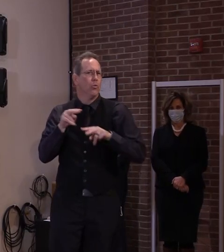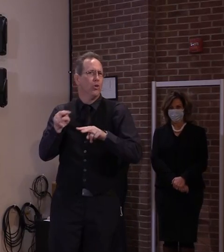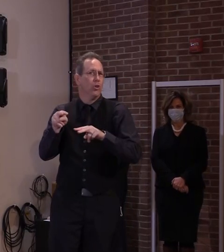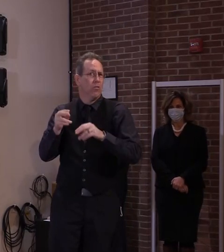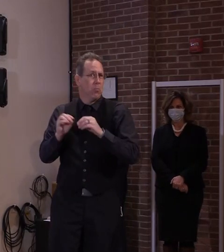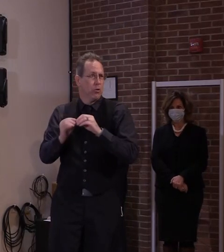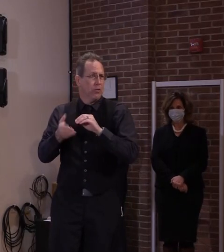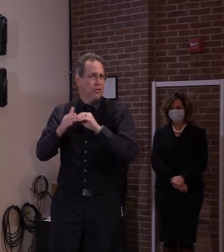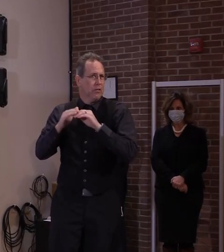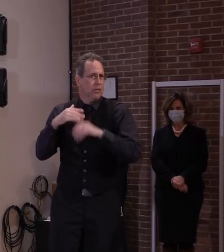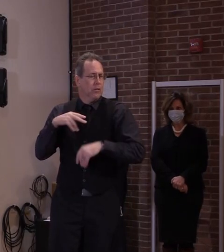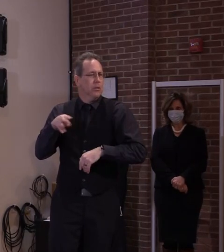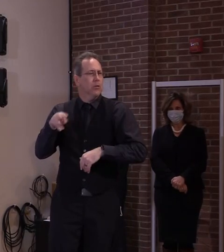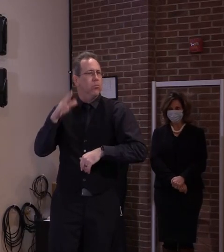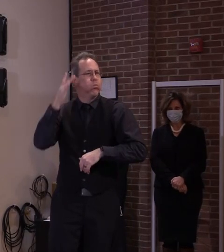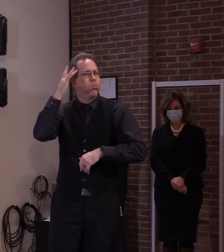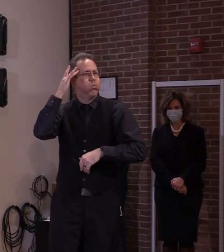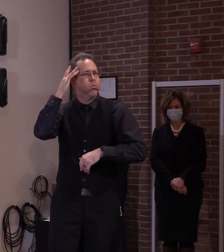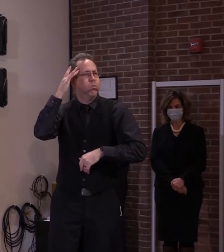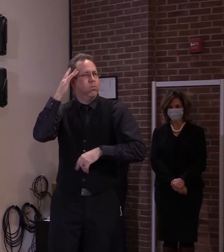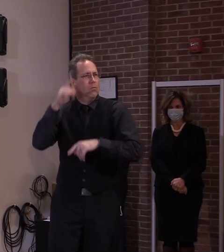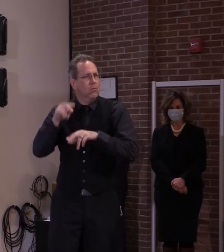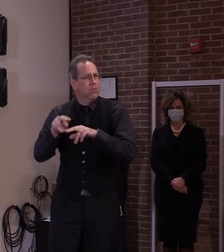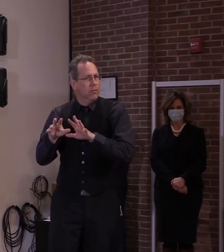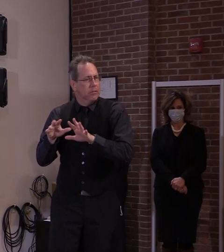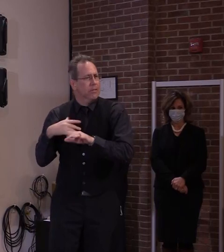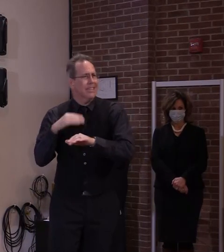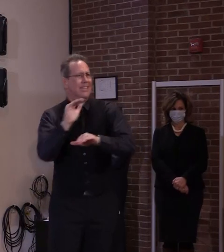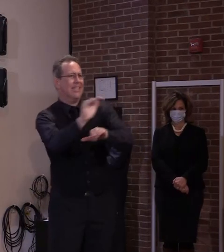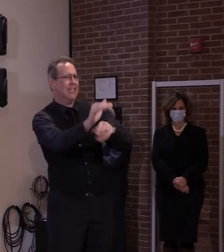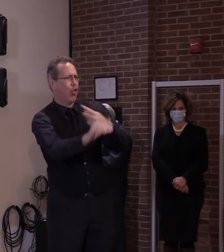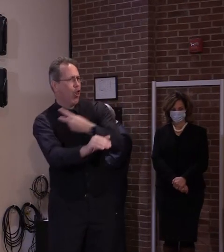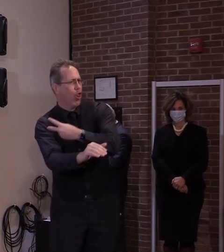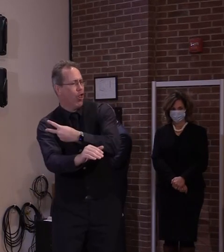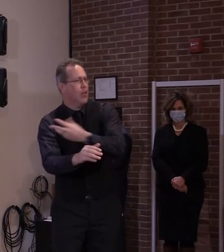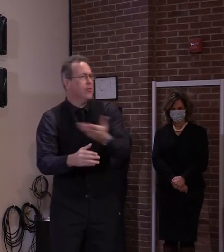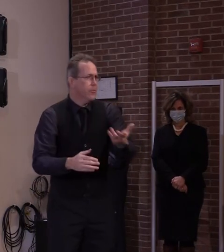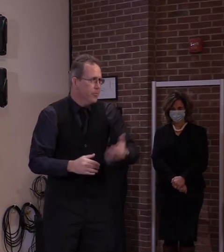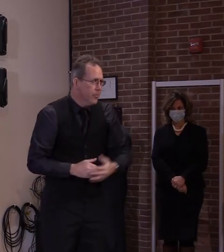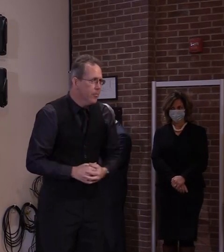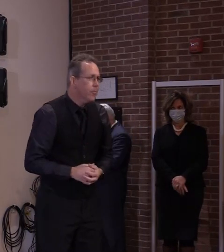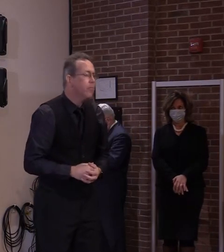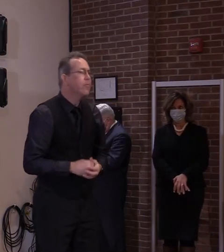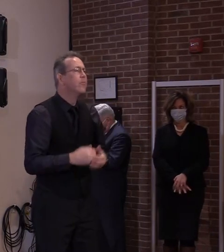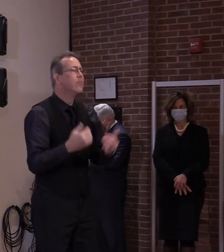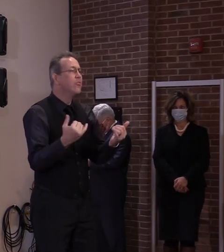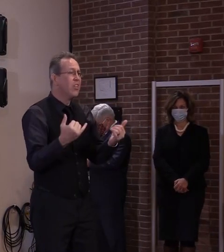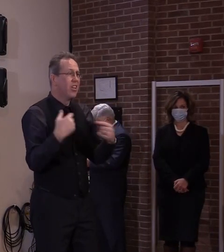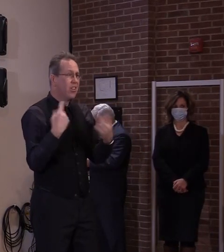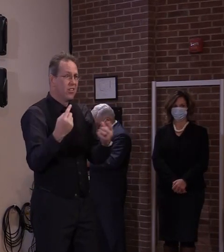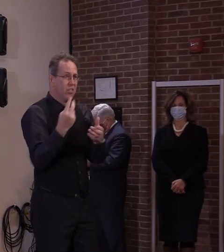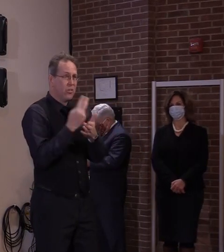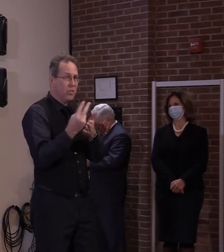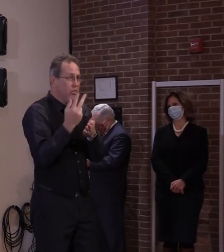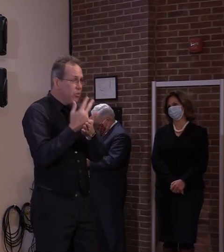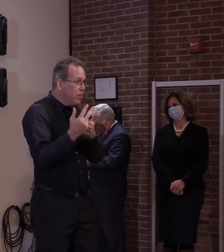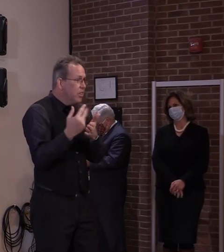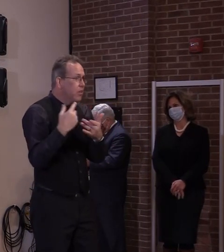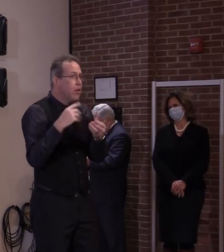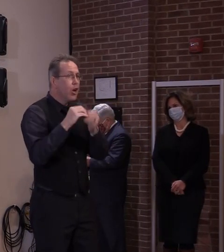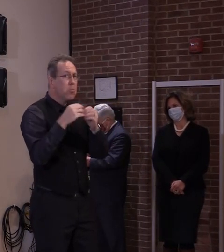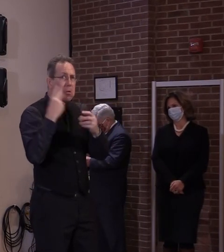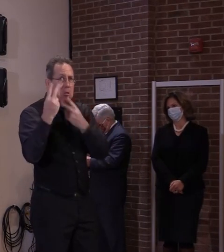the last 3 or 4 weeks, seeing the hospitalization rate drop is encouraging.